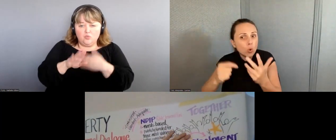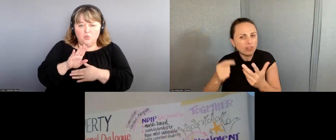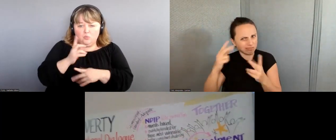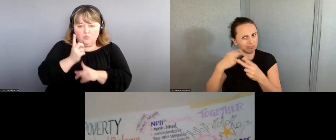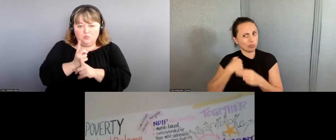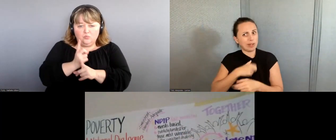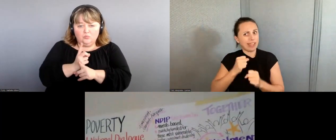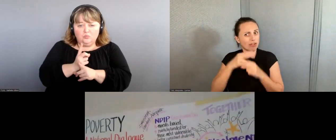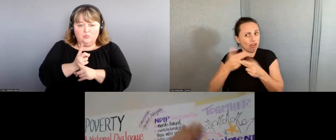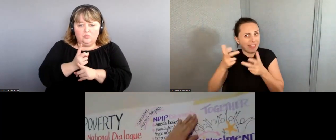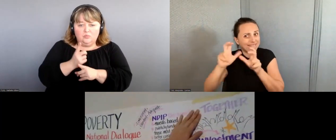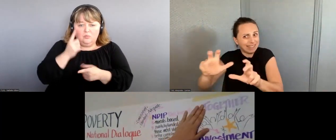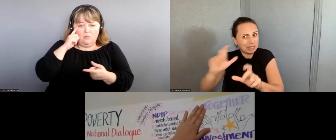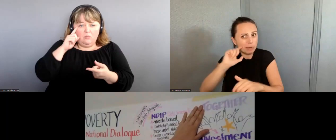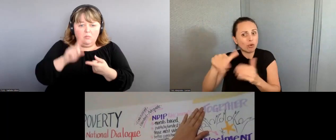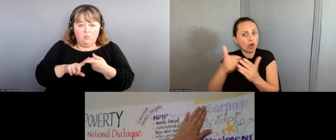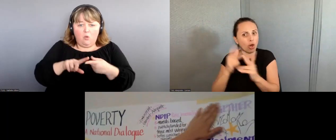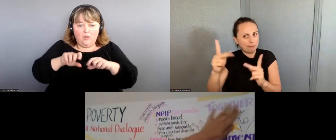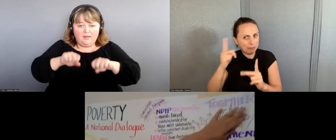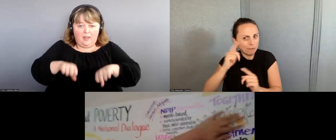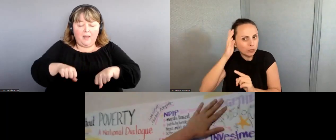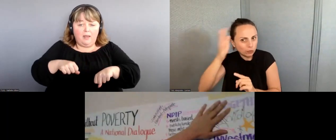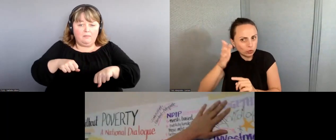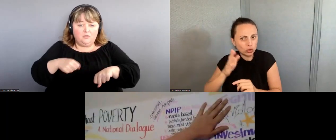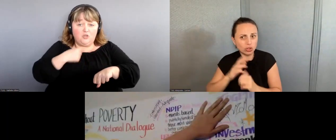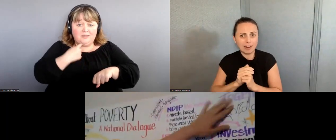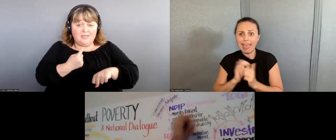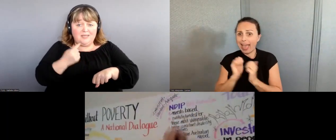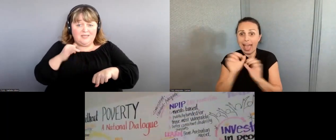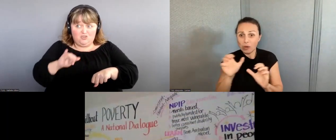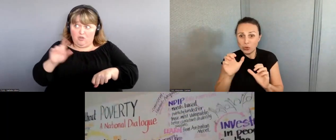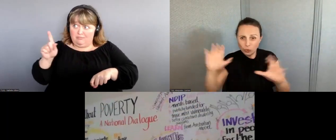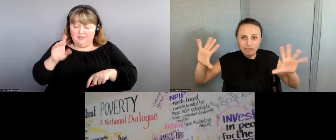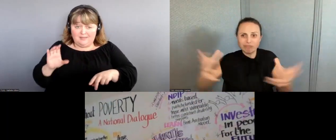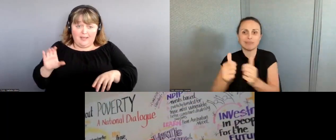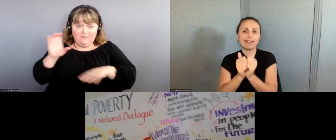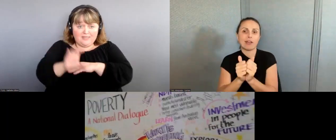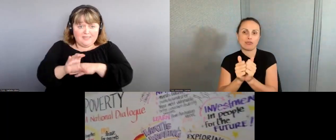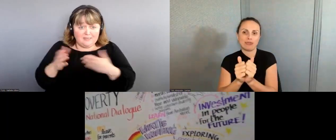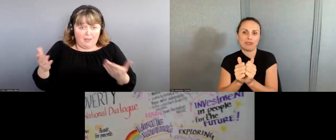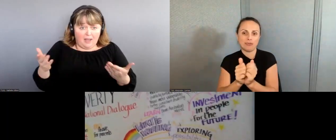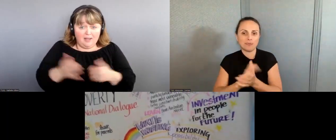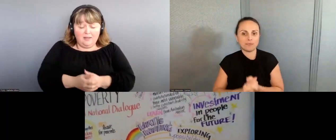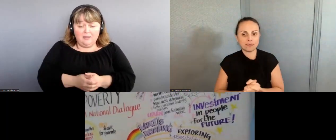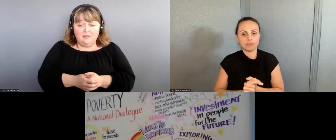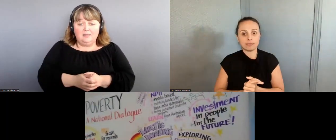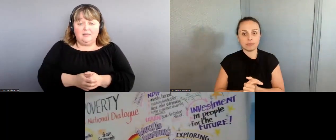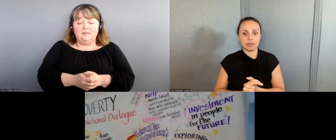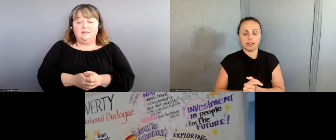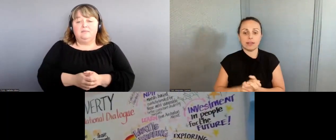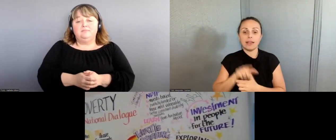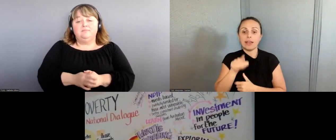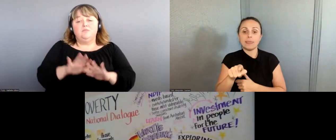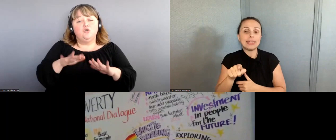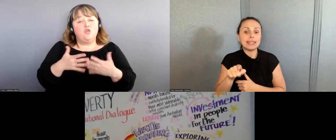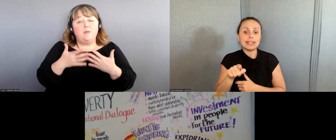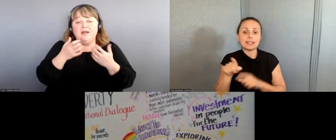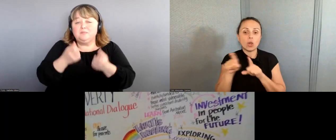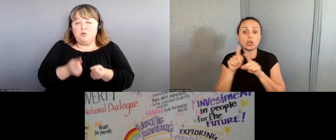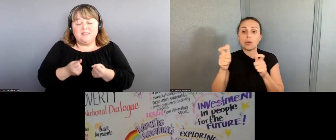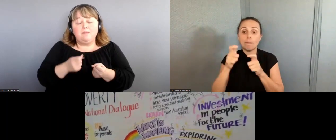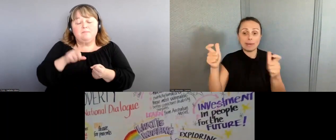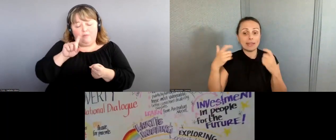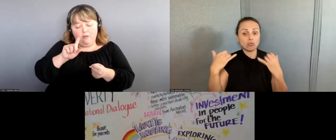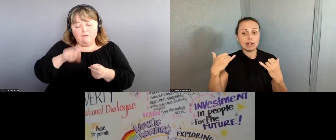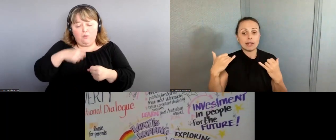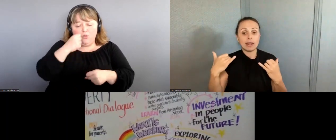in all people for the future. And it can only be done together. And these bigger, right now